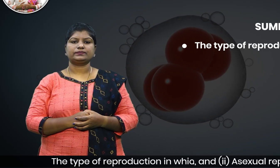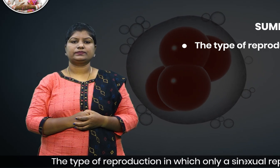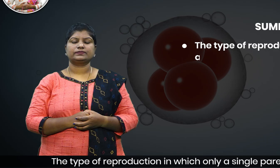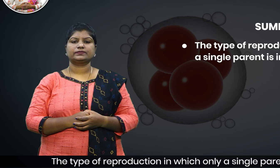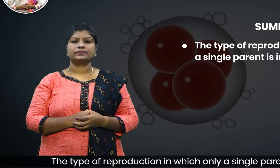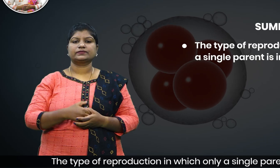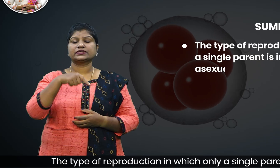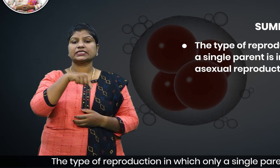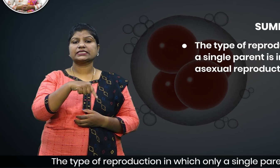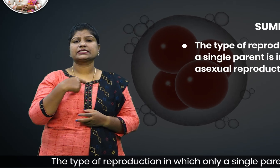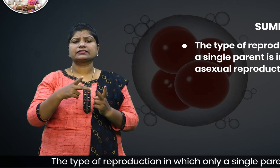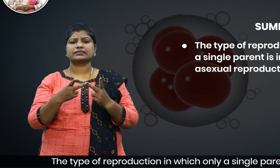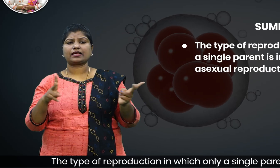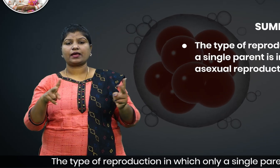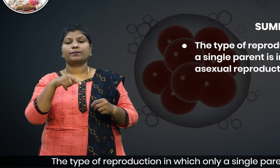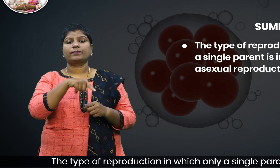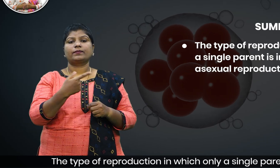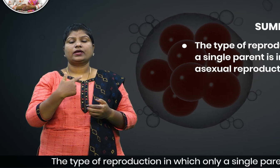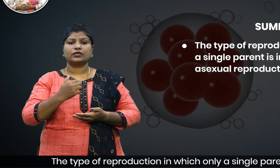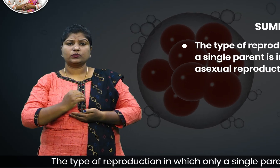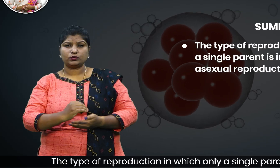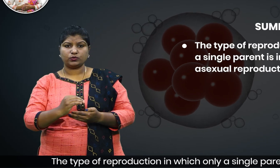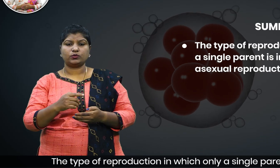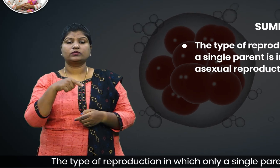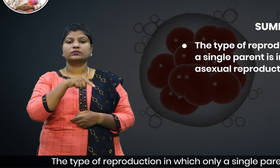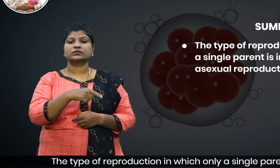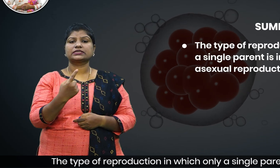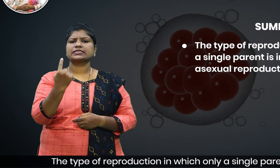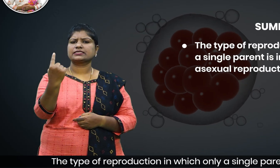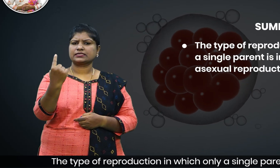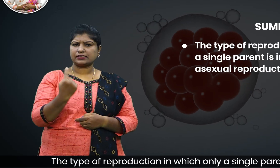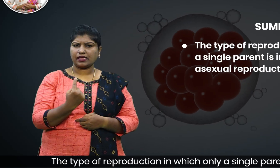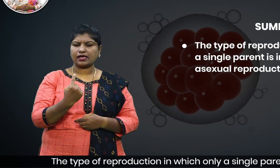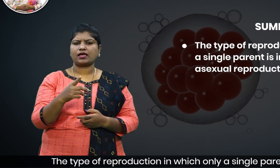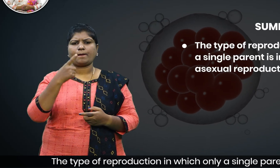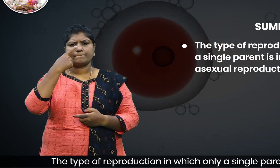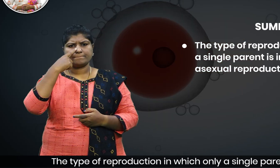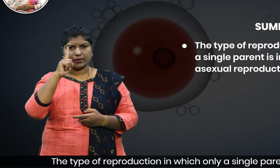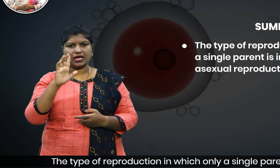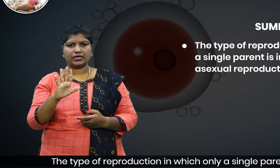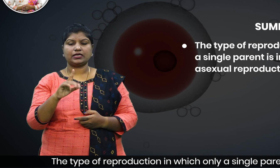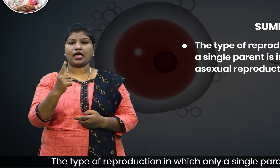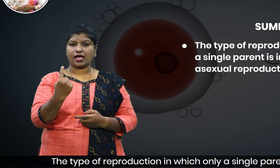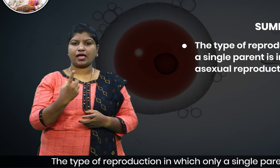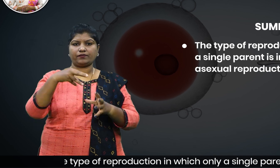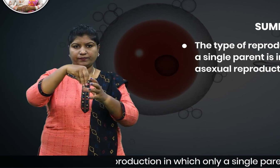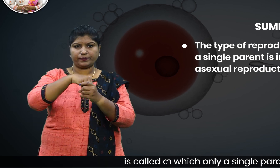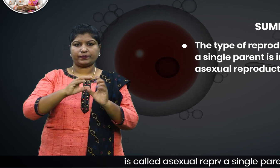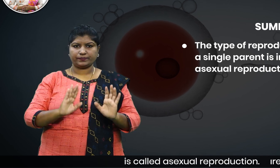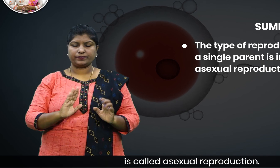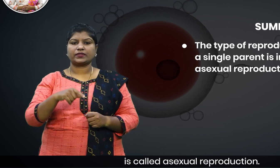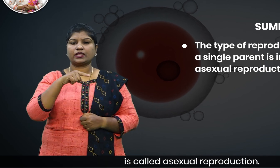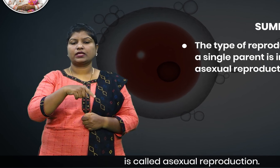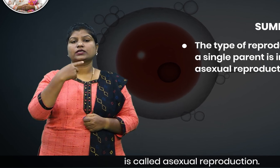The type of reproduction in which only a single parent is involved